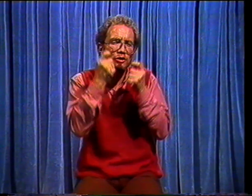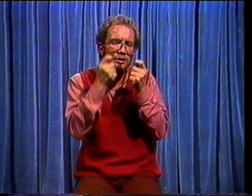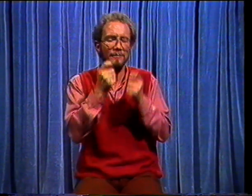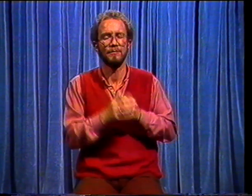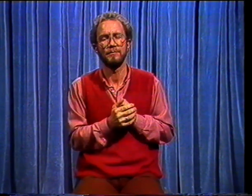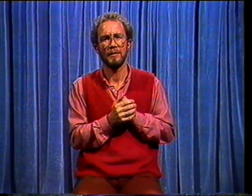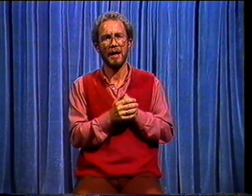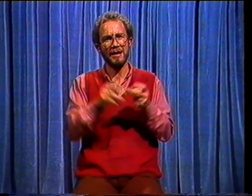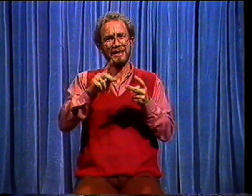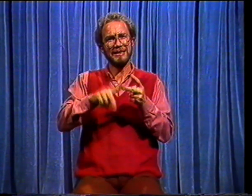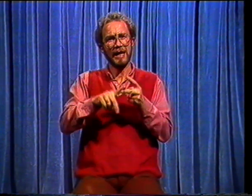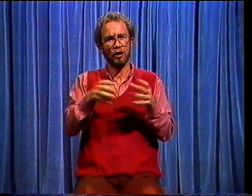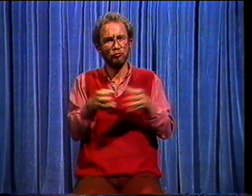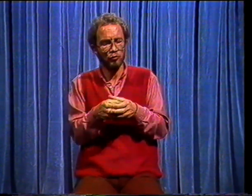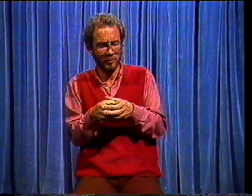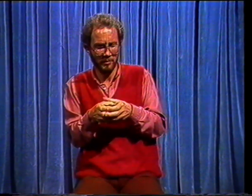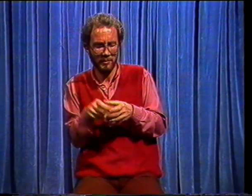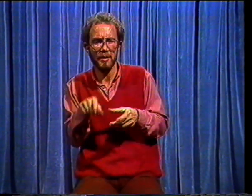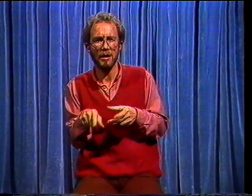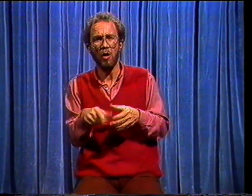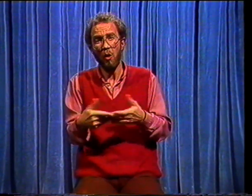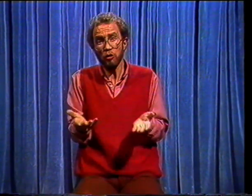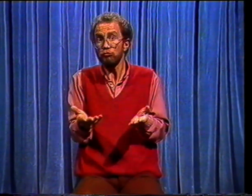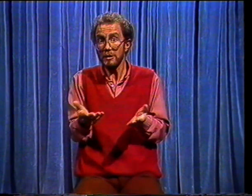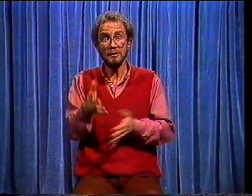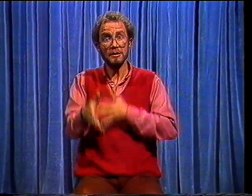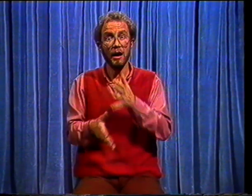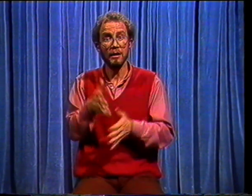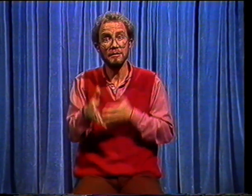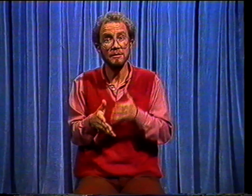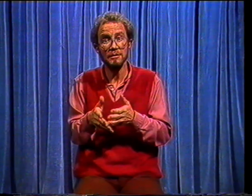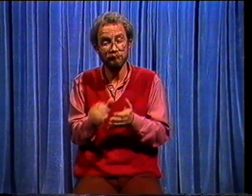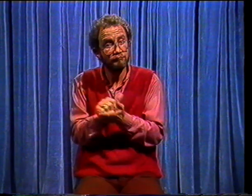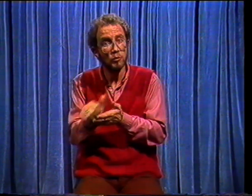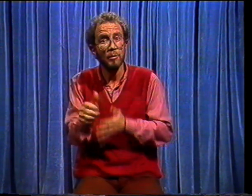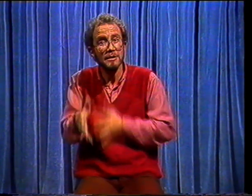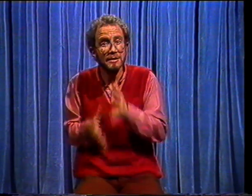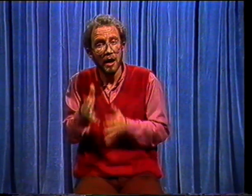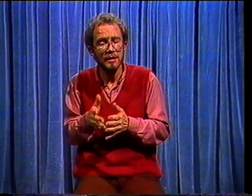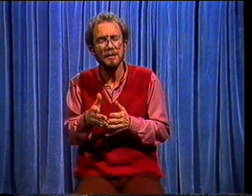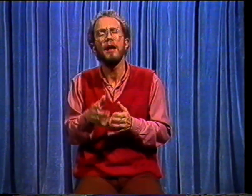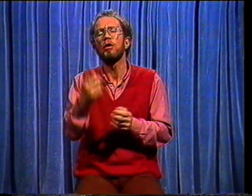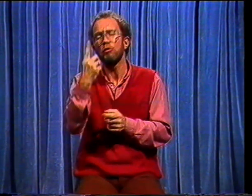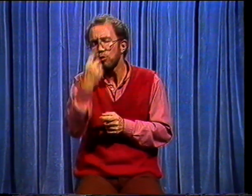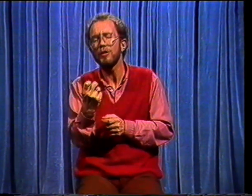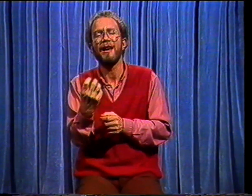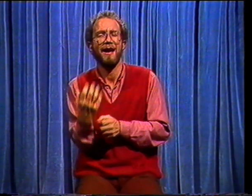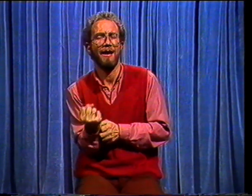expression. And the second group were ordinary signs, normal signs, which could